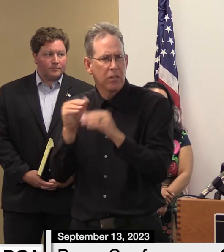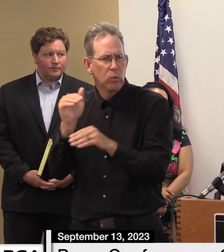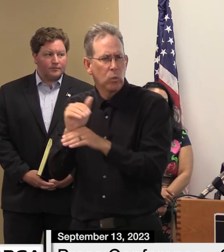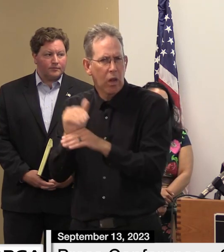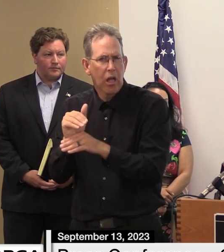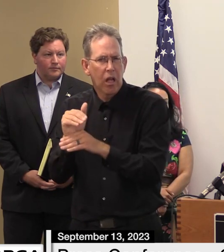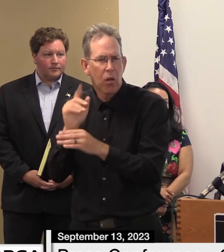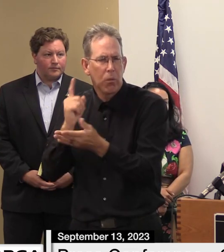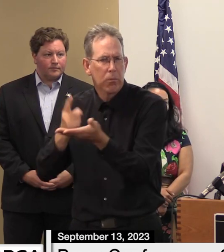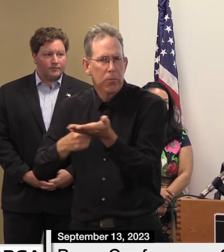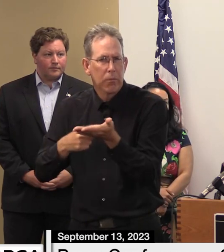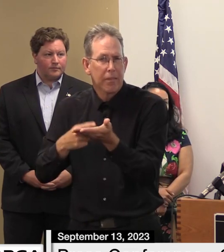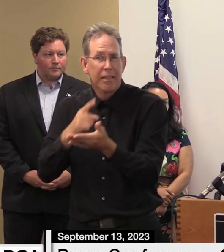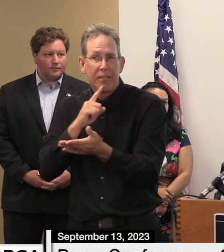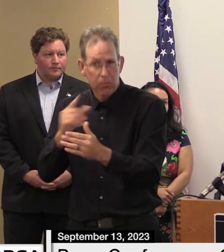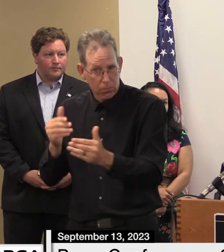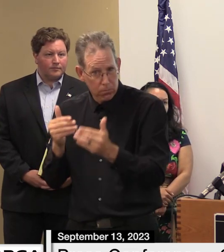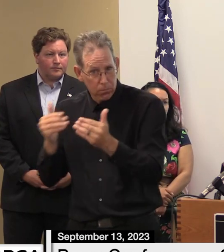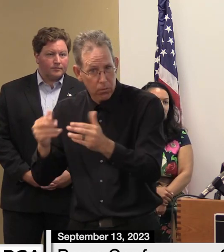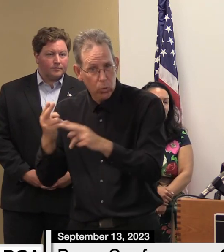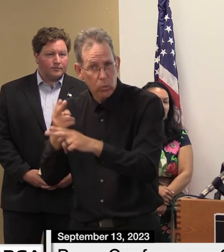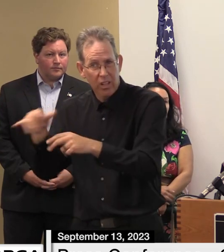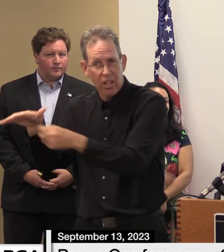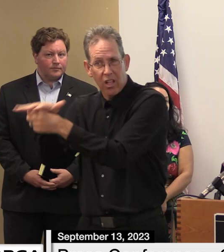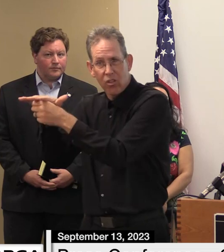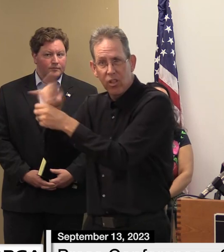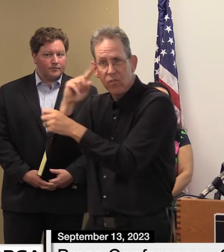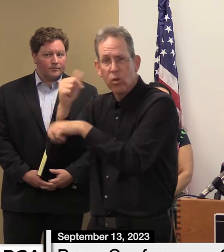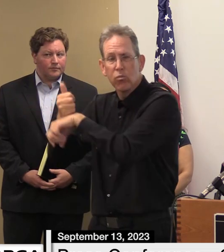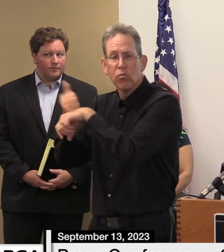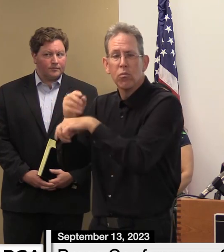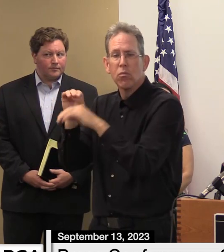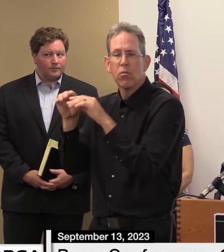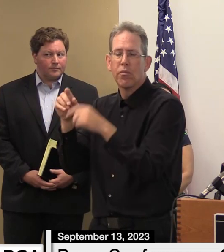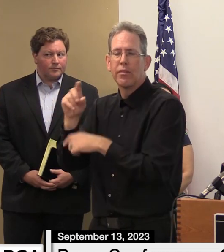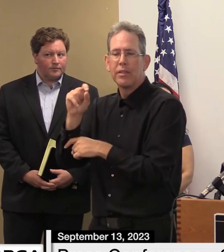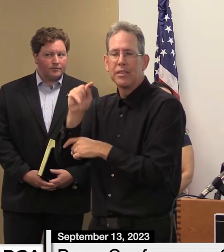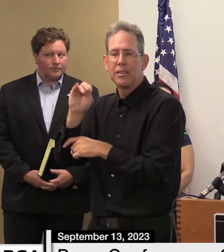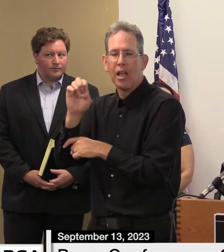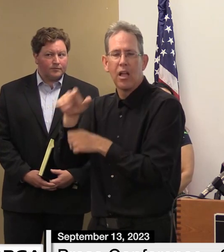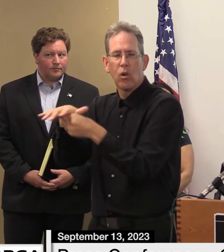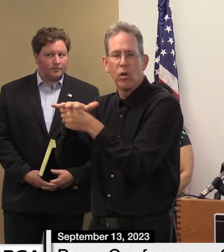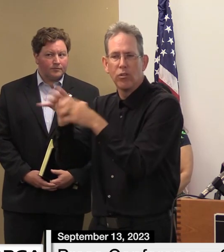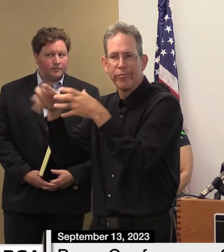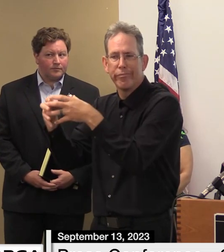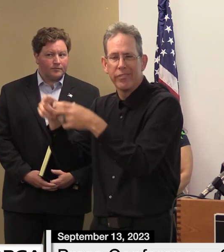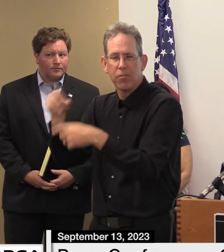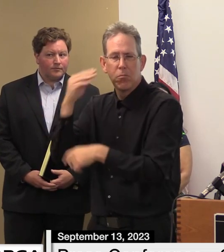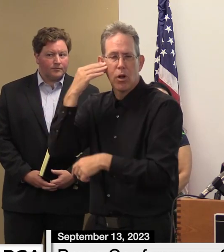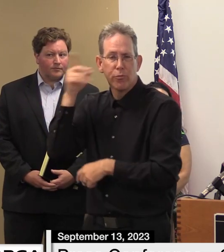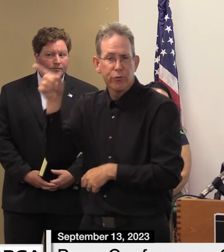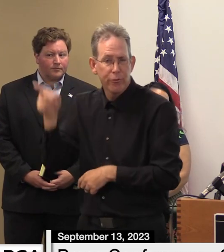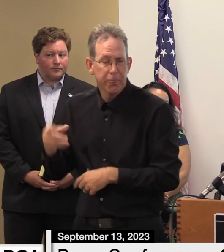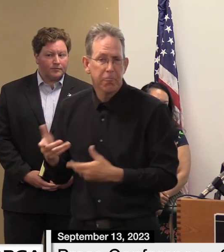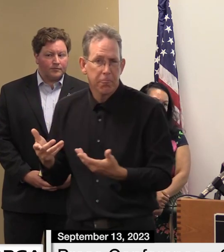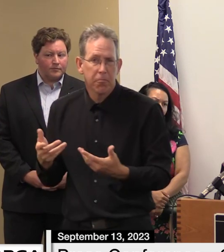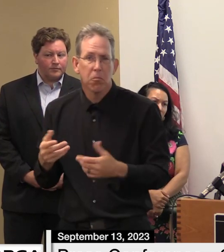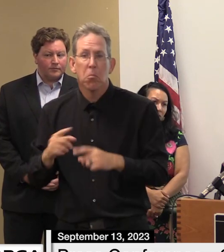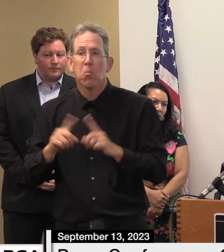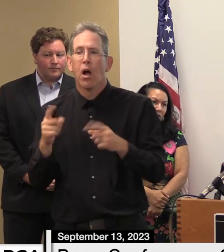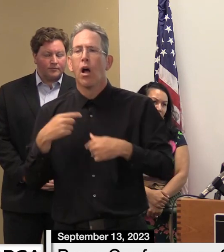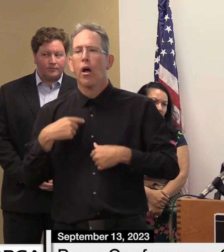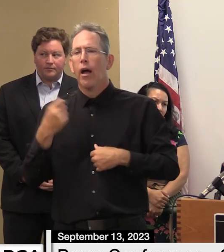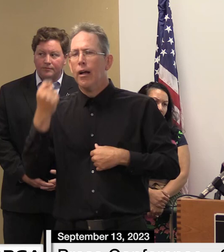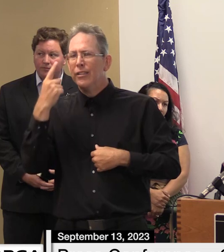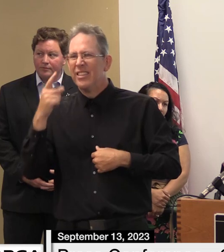location, we'll move forward with exploring that as an option. The biggest thing we understand is that winter is coming